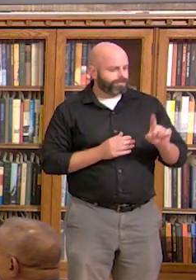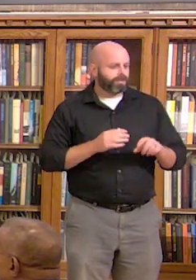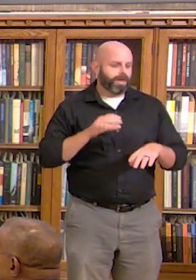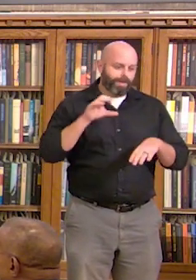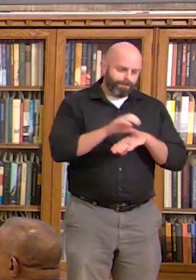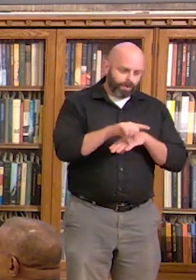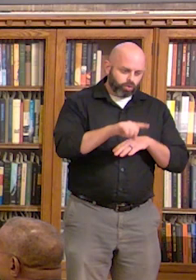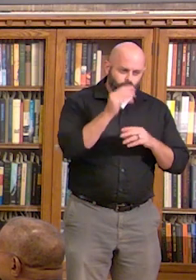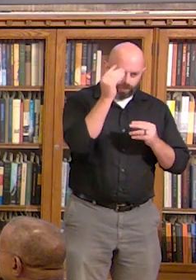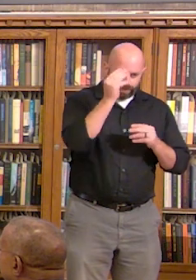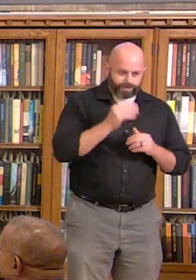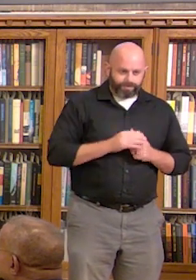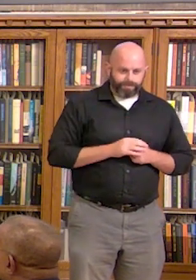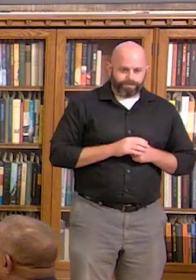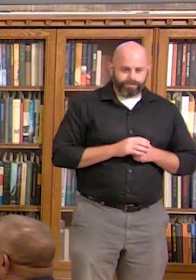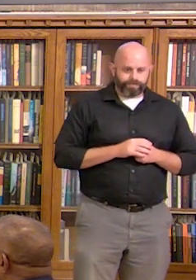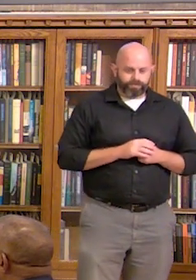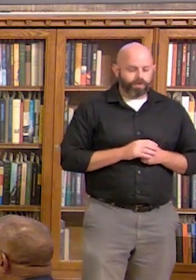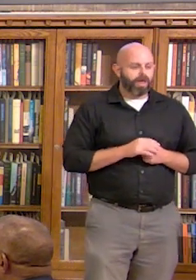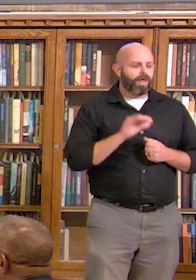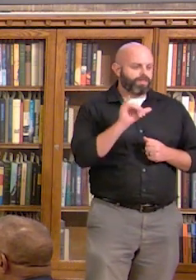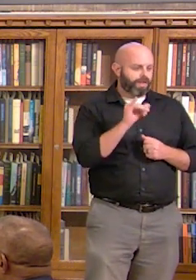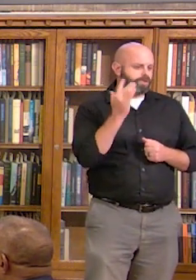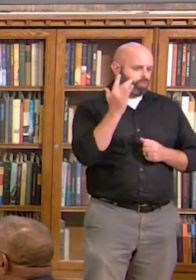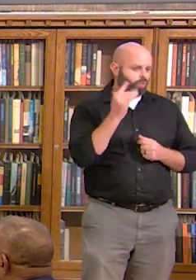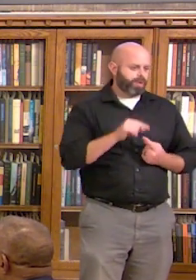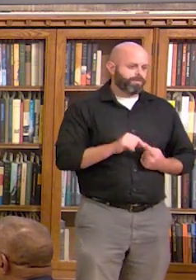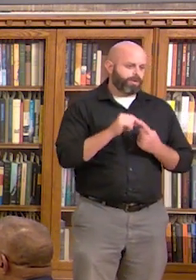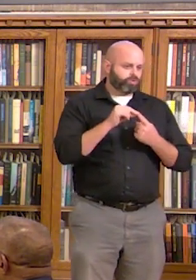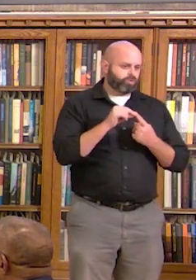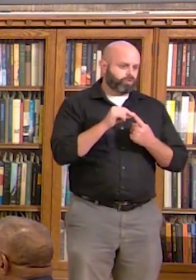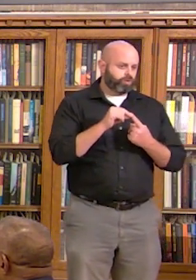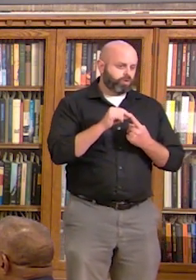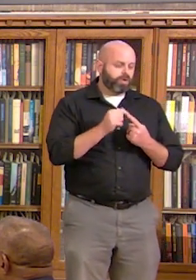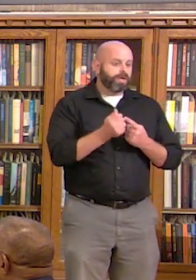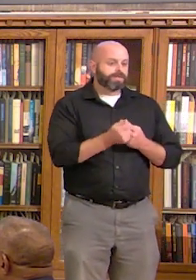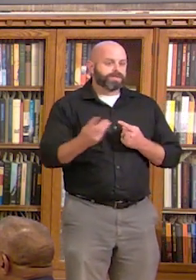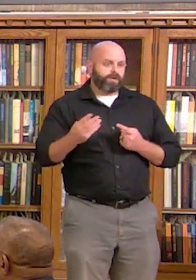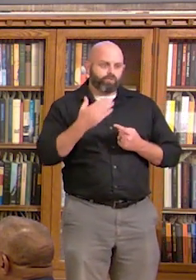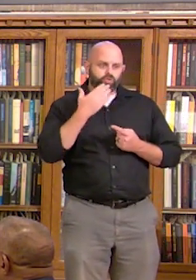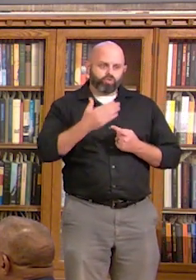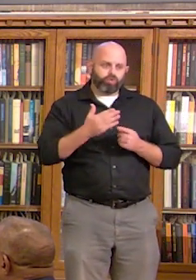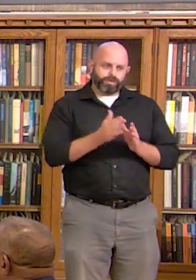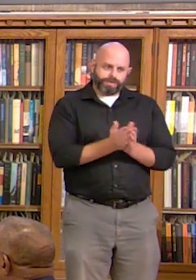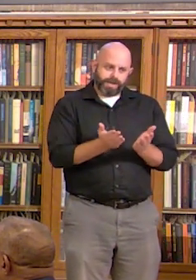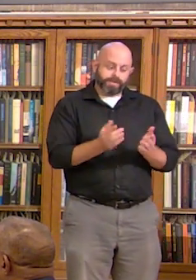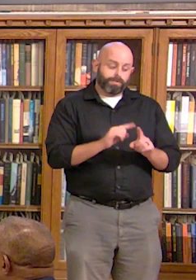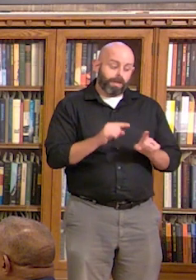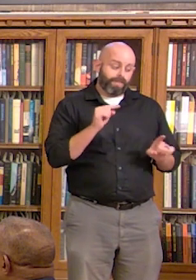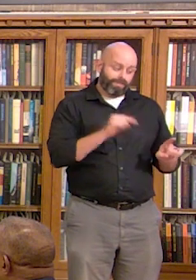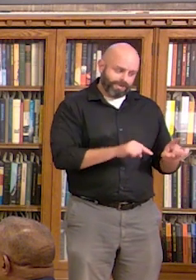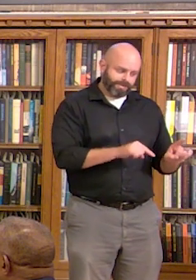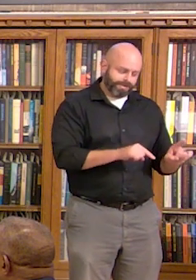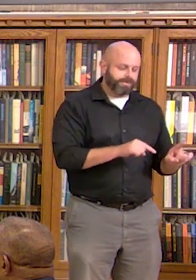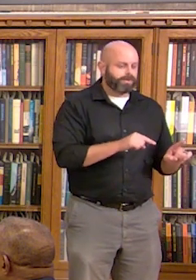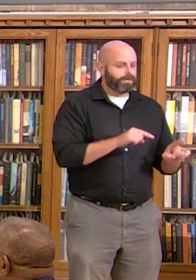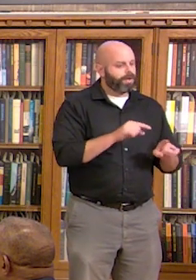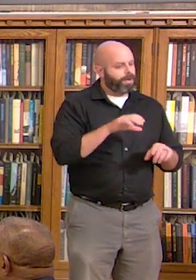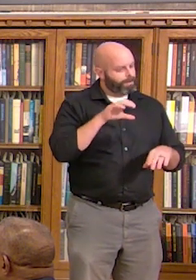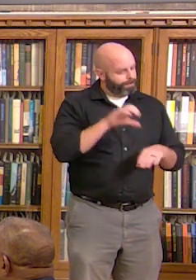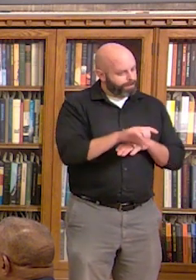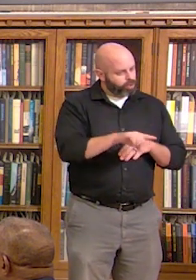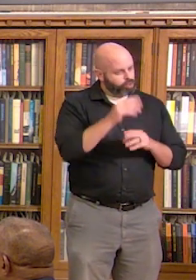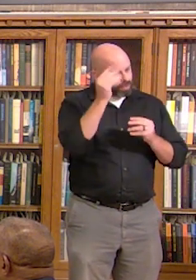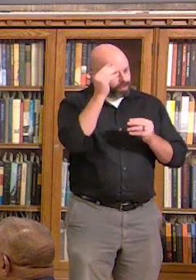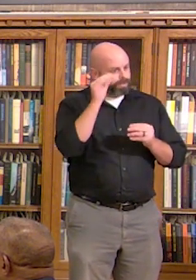think that's what's so special about that there are several good texts but this one makes you think and that's what I